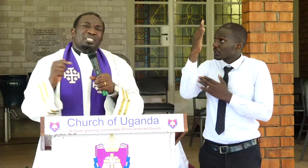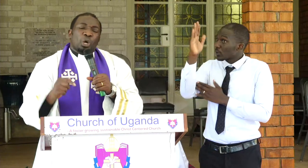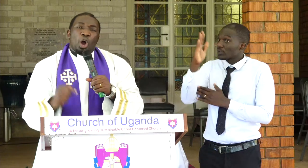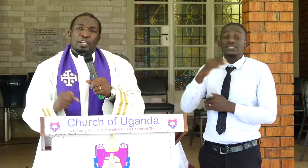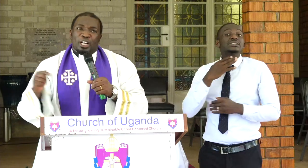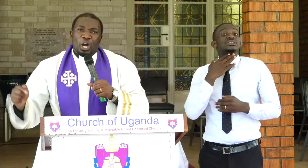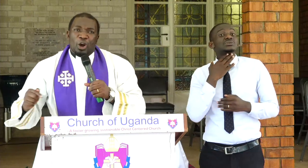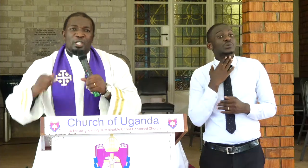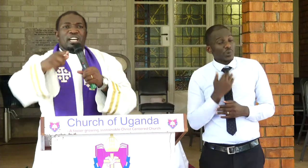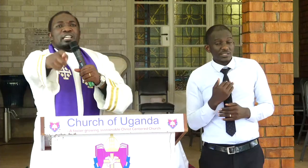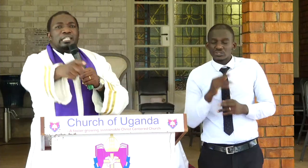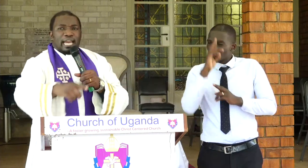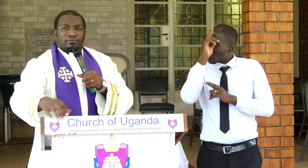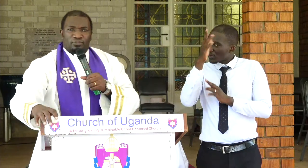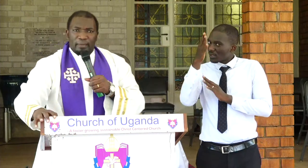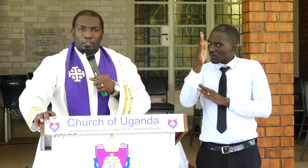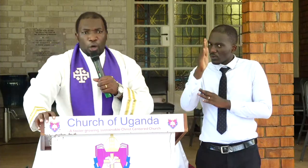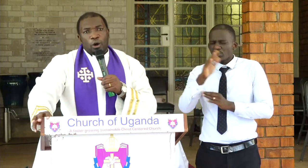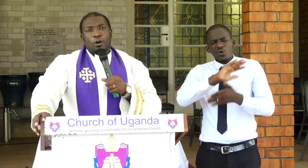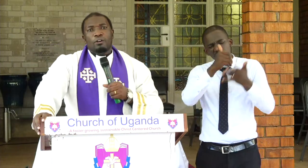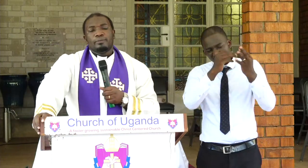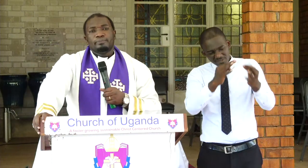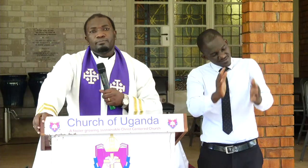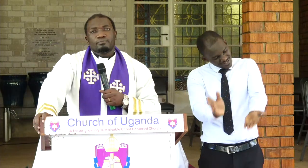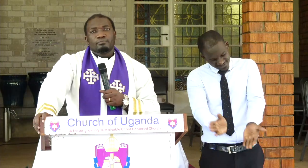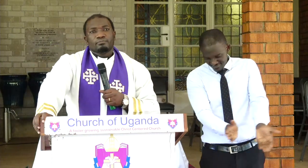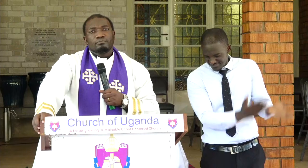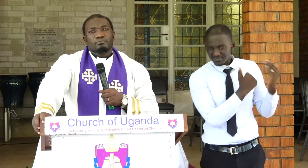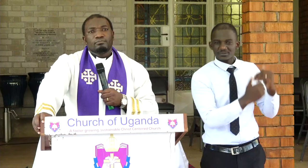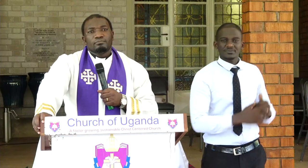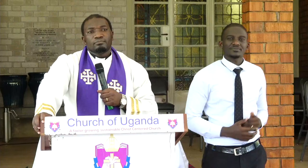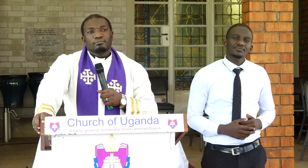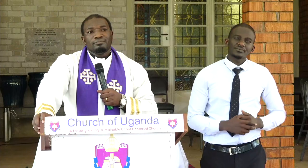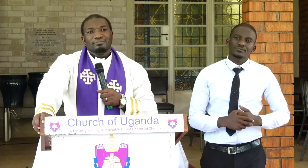you want to honor God, let them go.